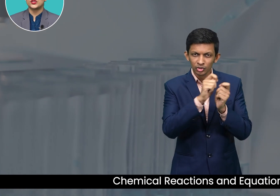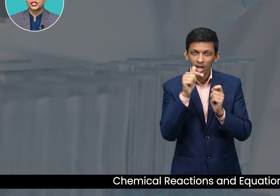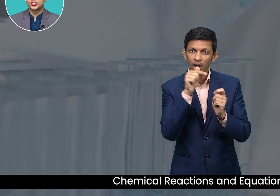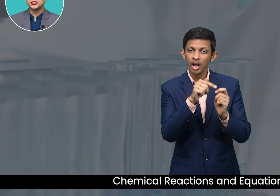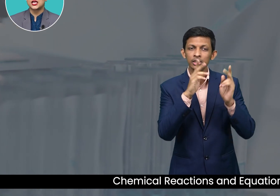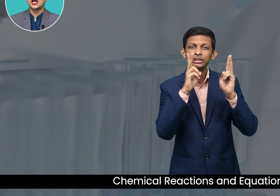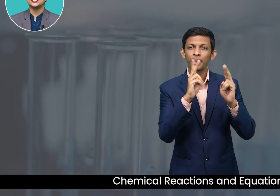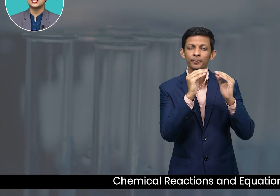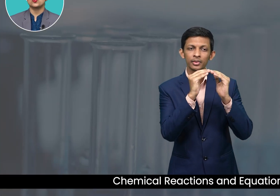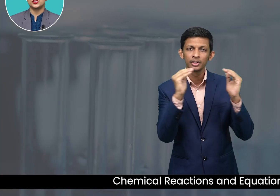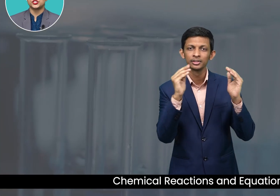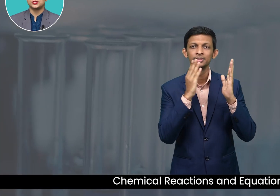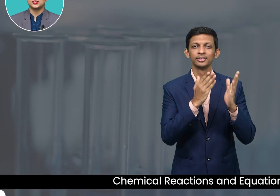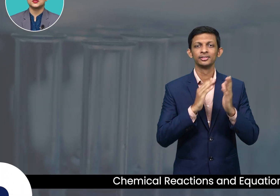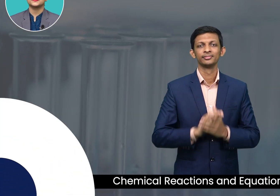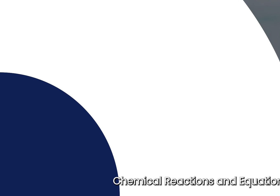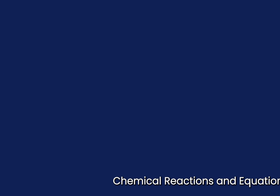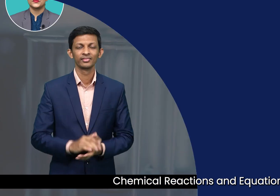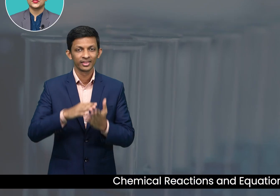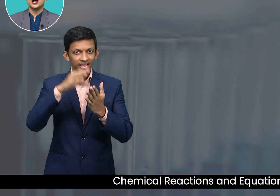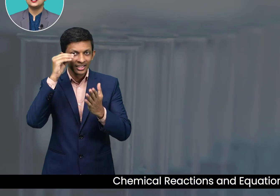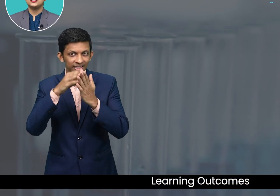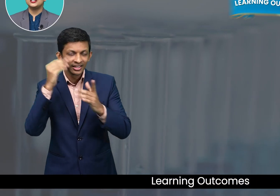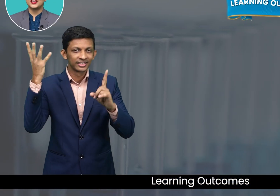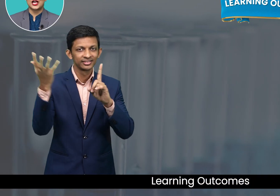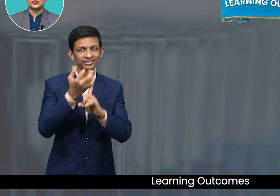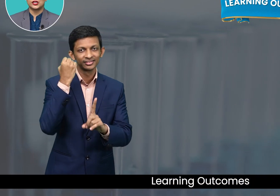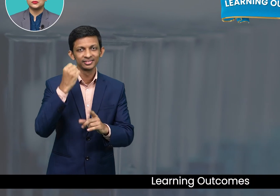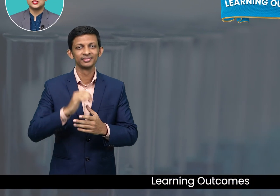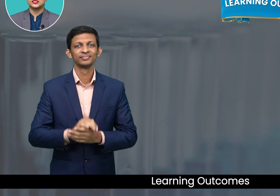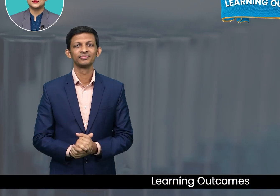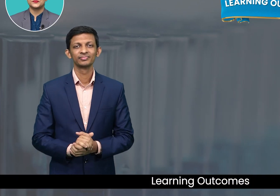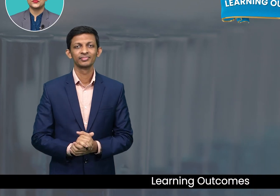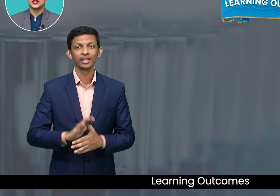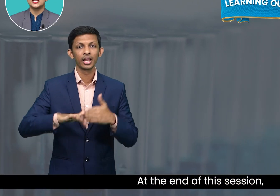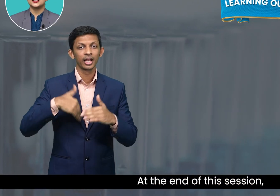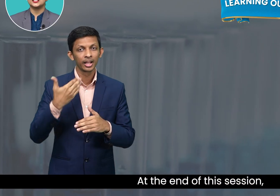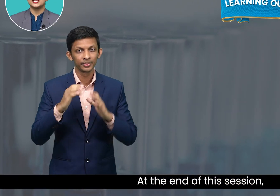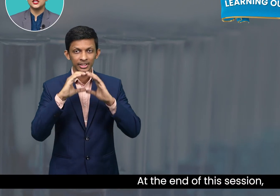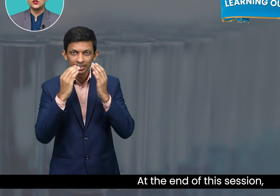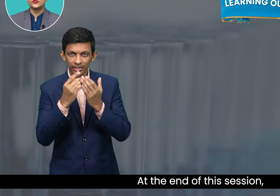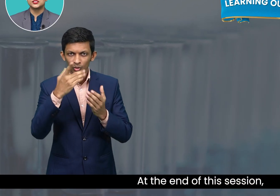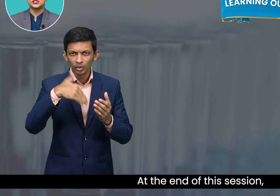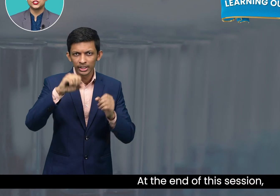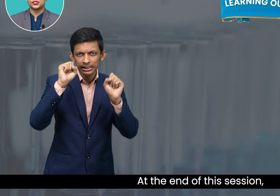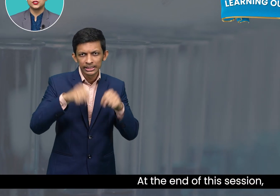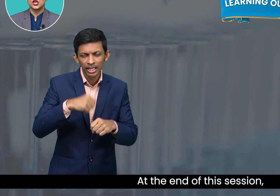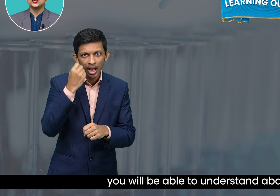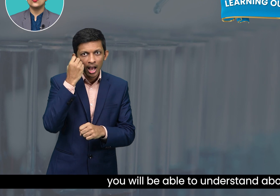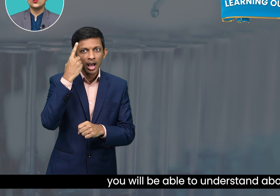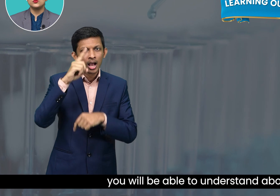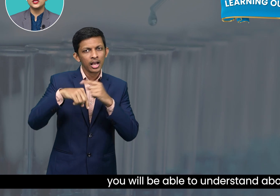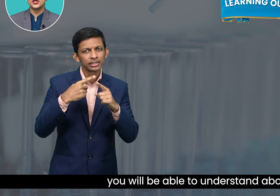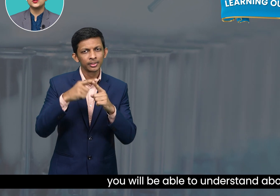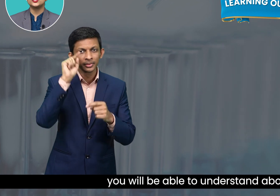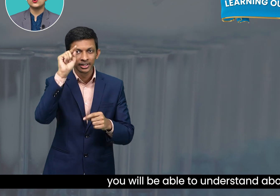Chemical Reactions and Equations. Learning outcomes. At the end of this session,